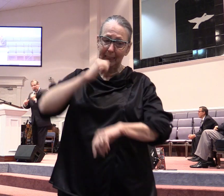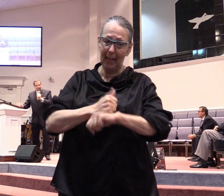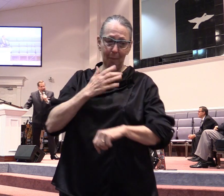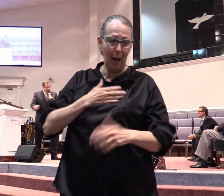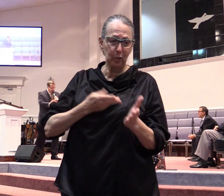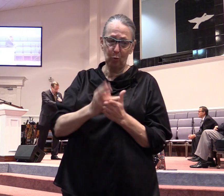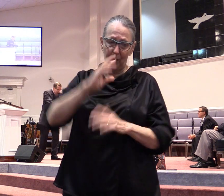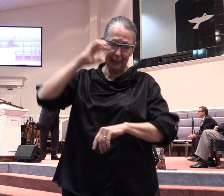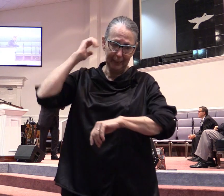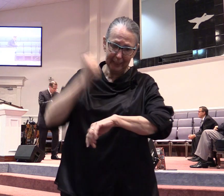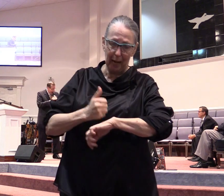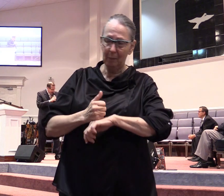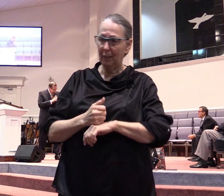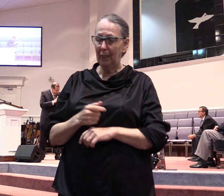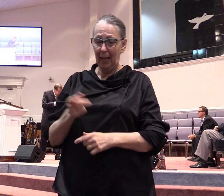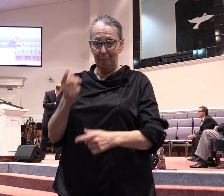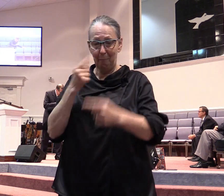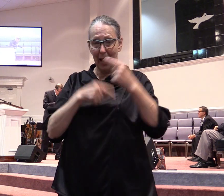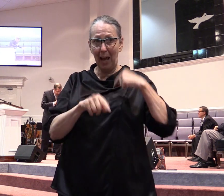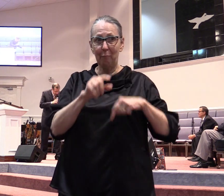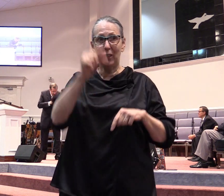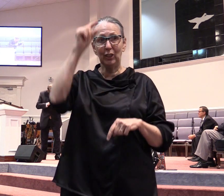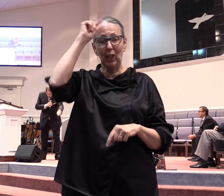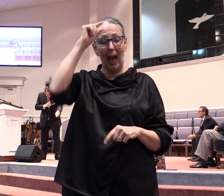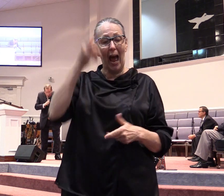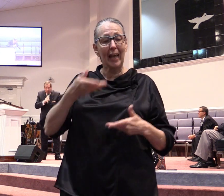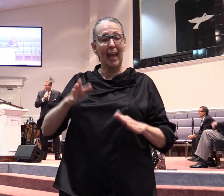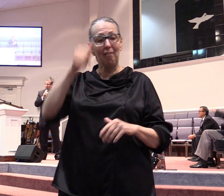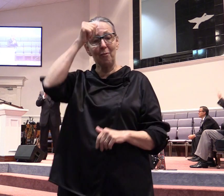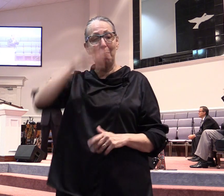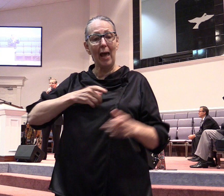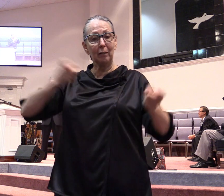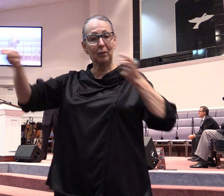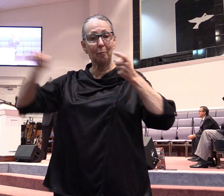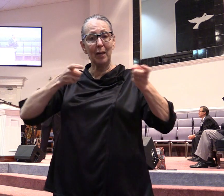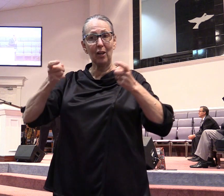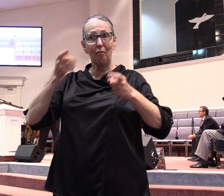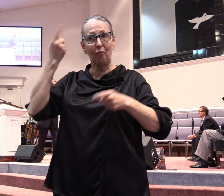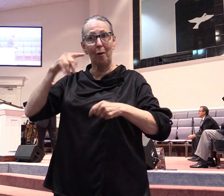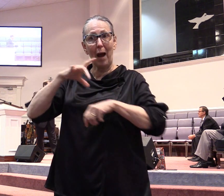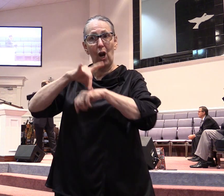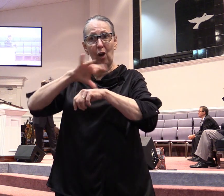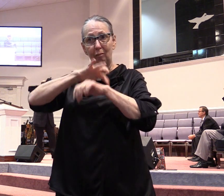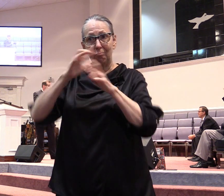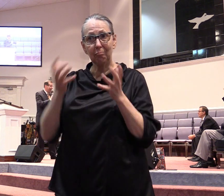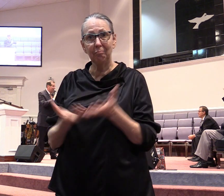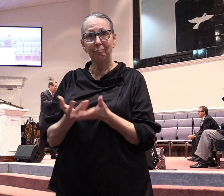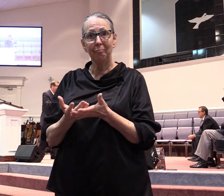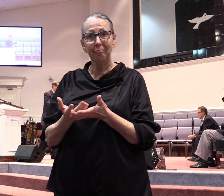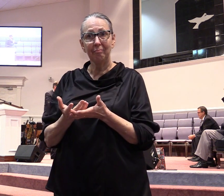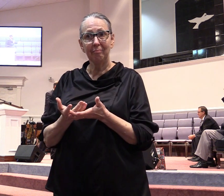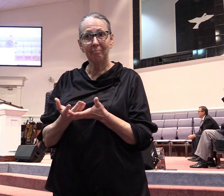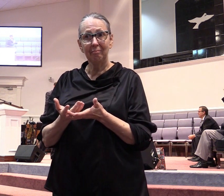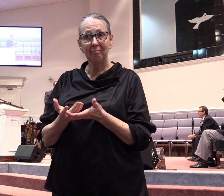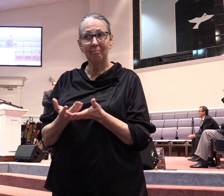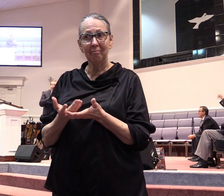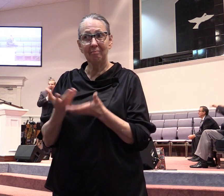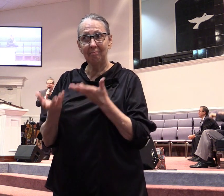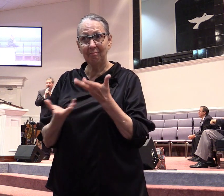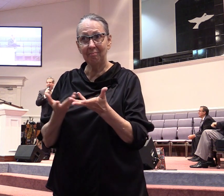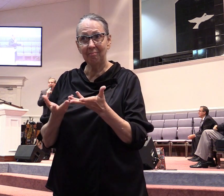I took it back to Genesis where I gave man dominion, and I brought it. Oh, come on, somebody. I have just a couple more